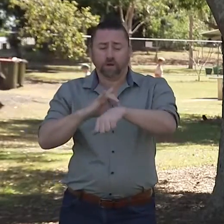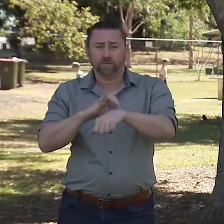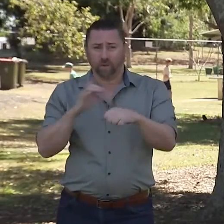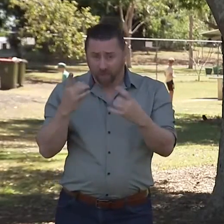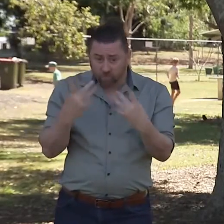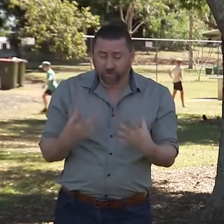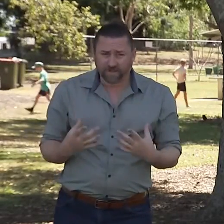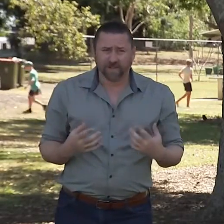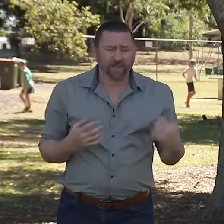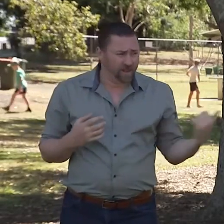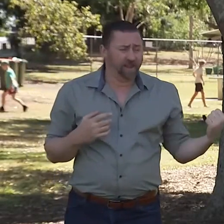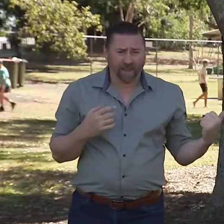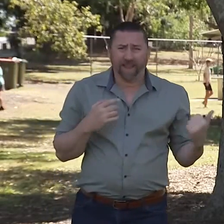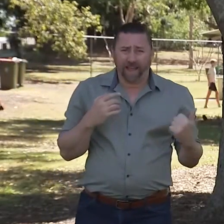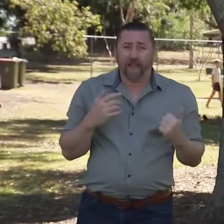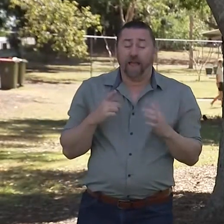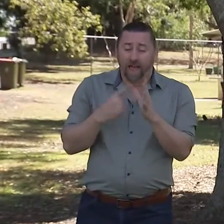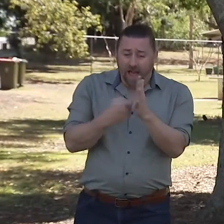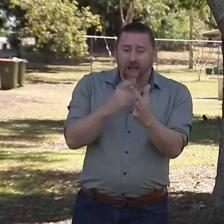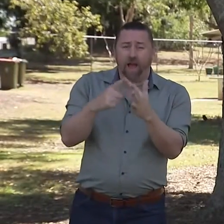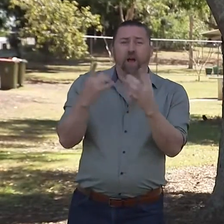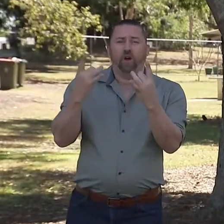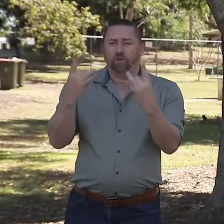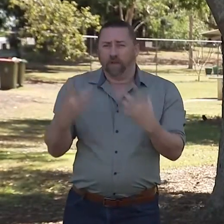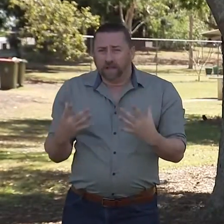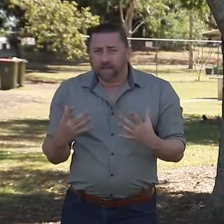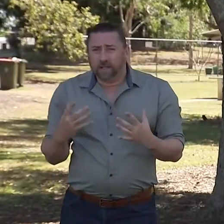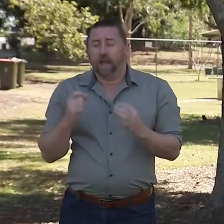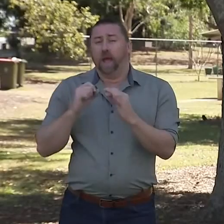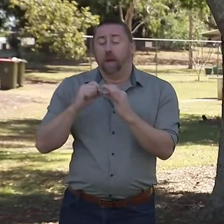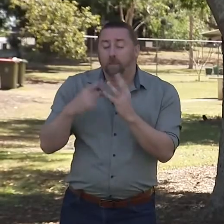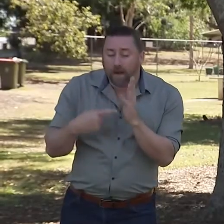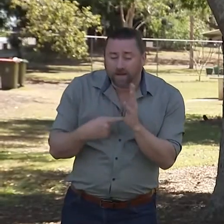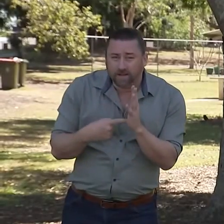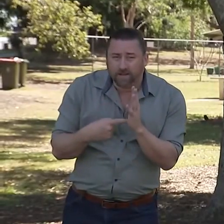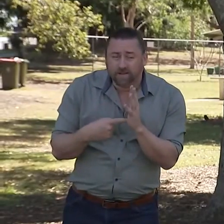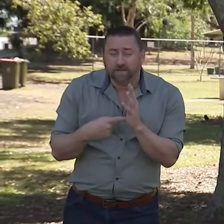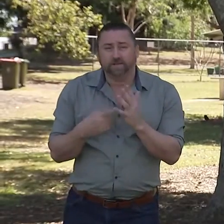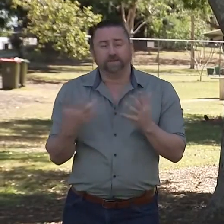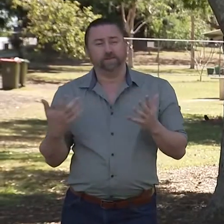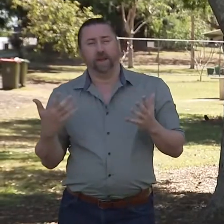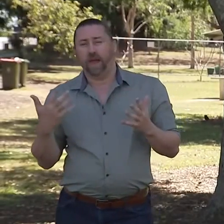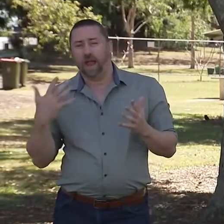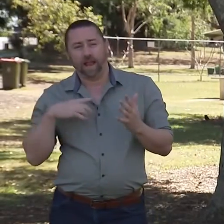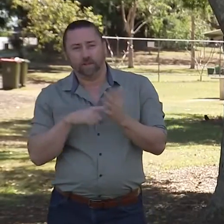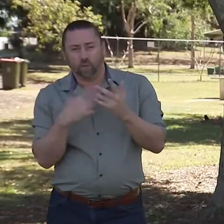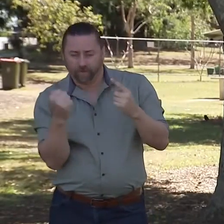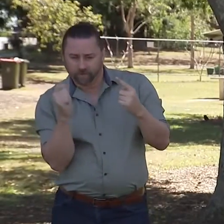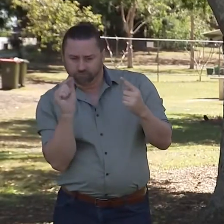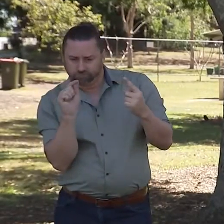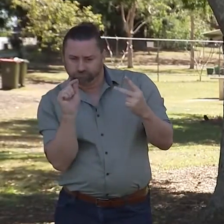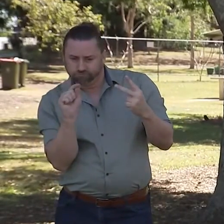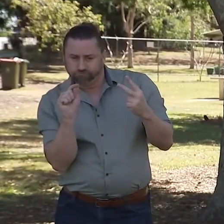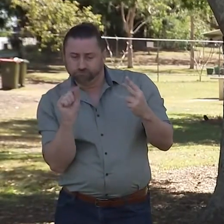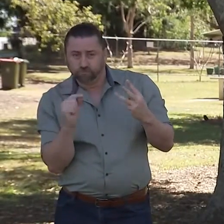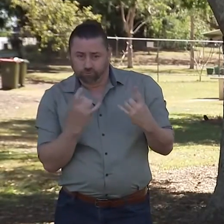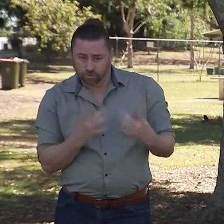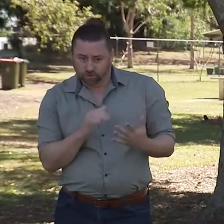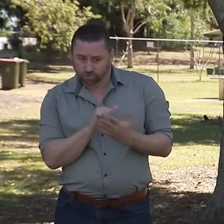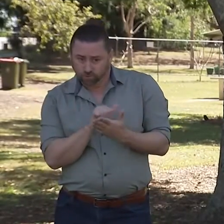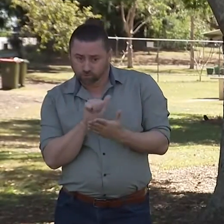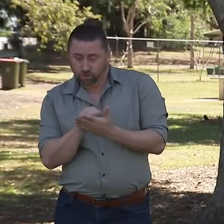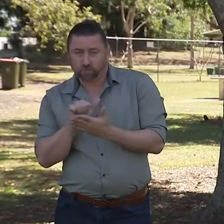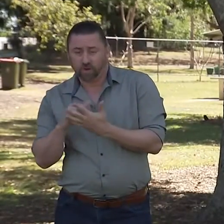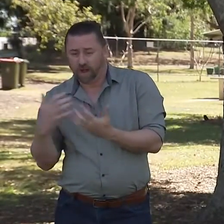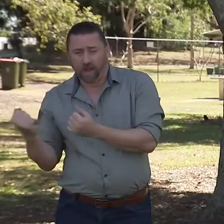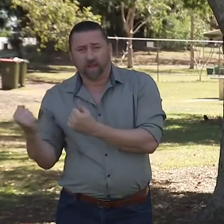Our hospital system is ready, but it's going to have a lot of requirements on it. So we've been dealing with